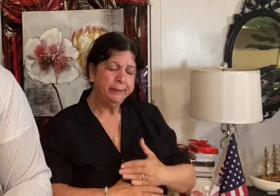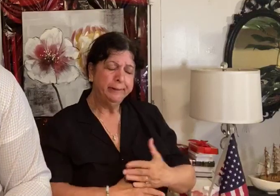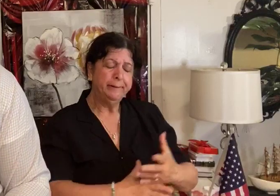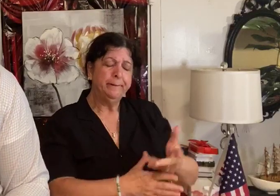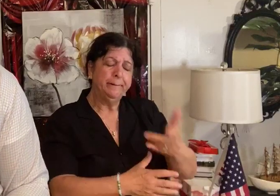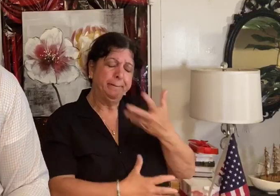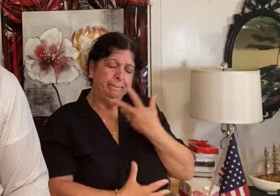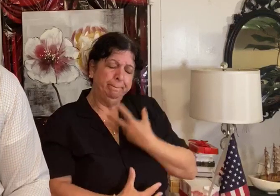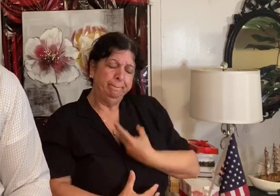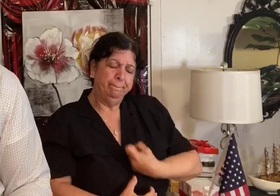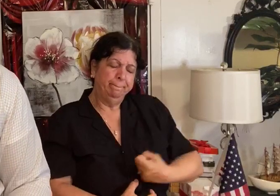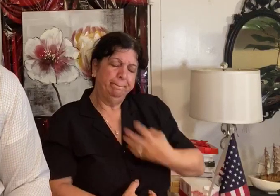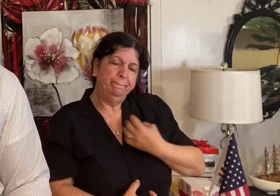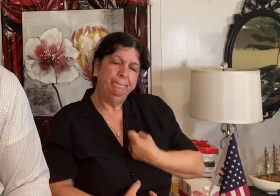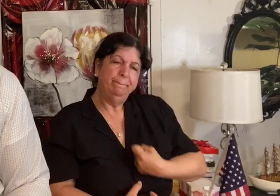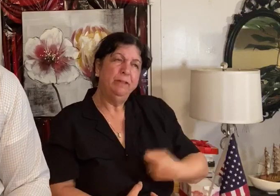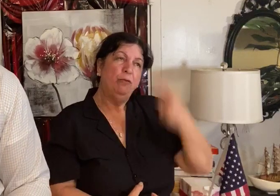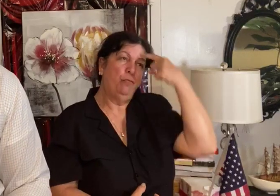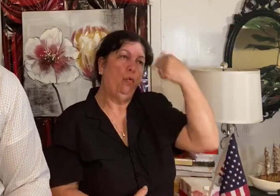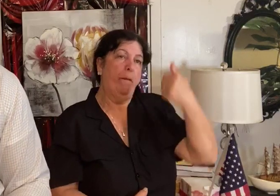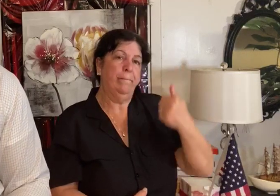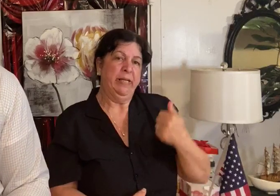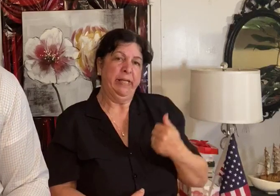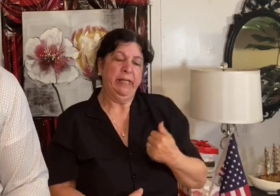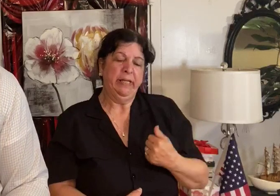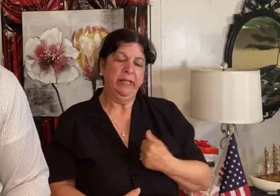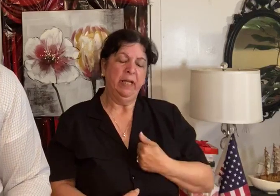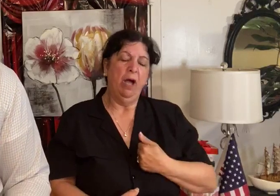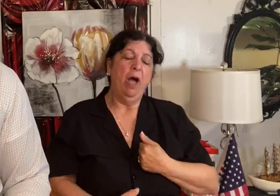borne all for me,